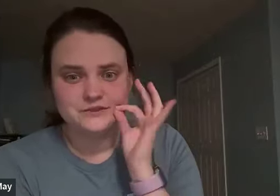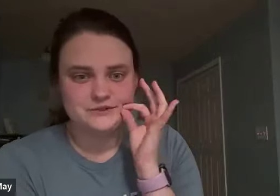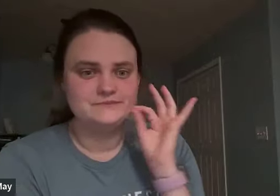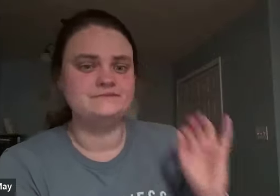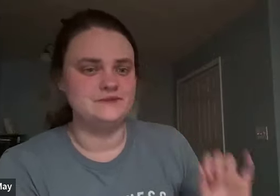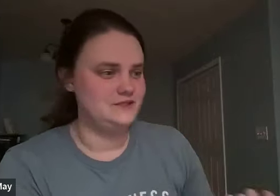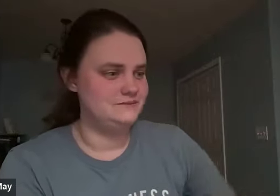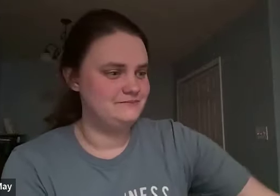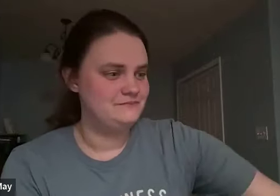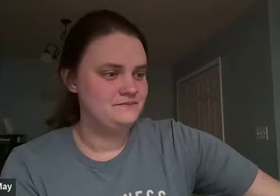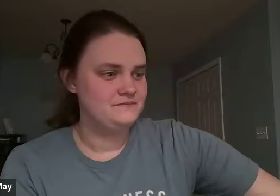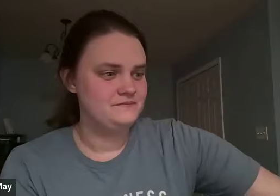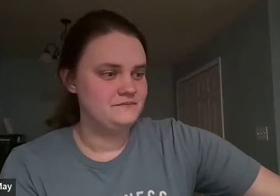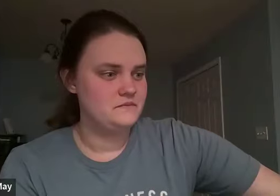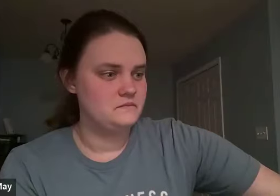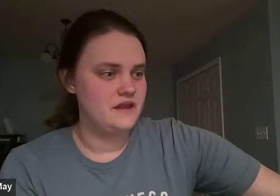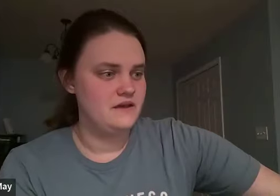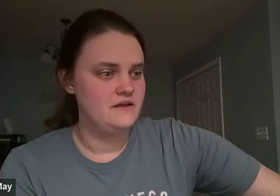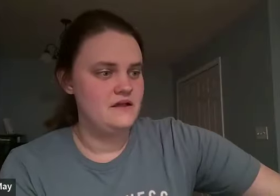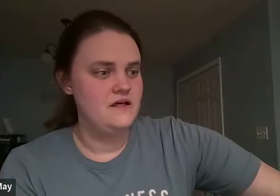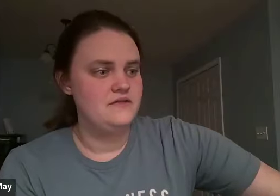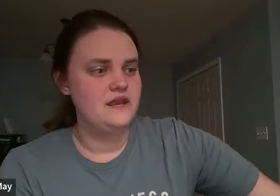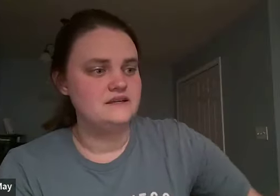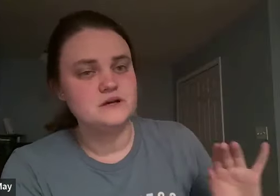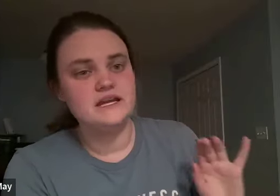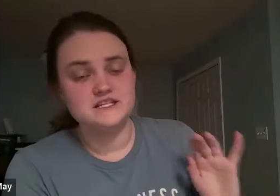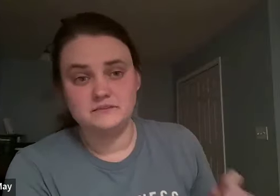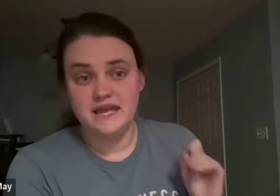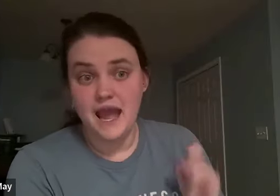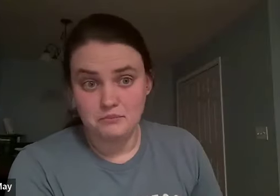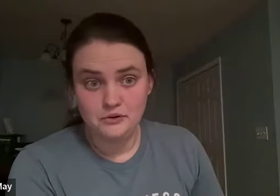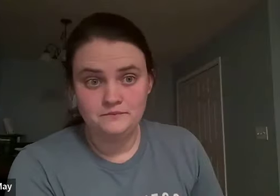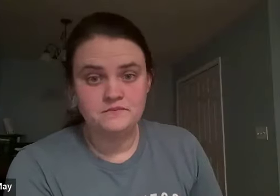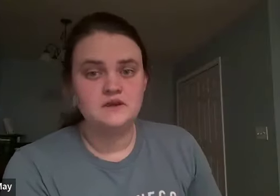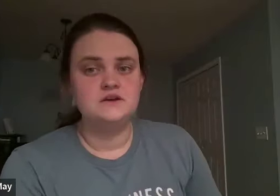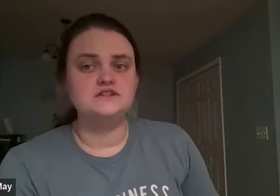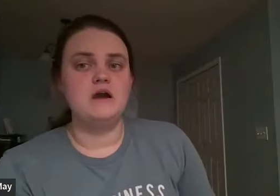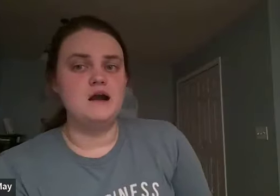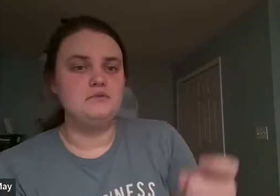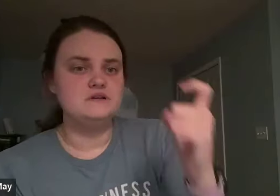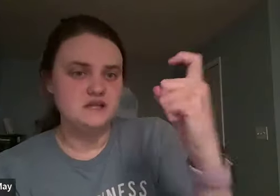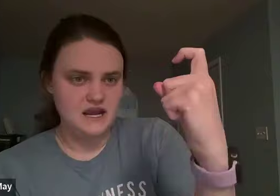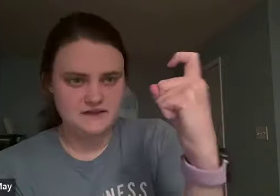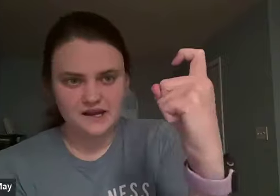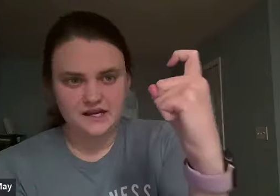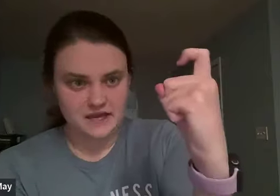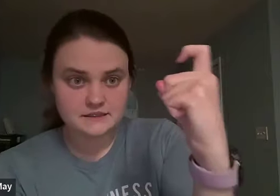Fruit. Good. Okay. The next one is going to be apple. So apple is going to have that kind of X